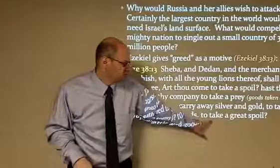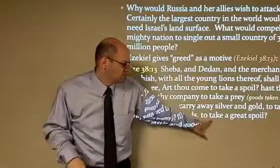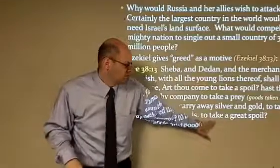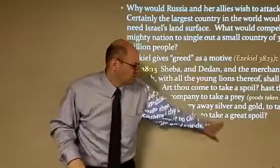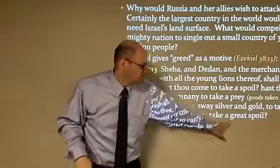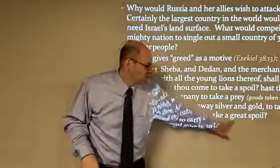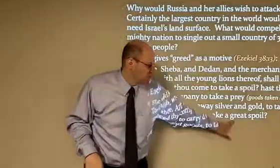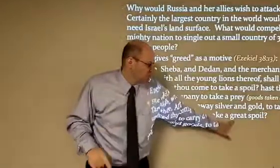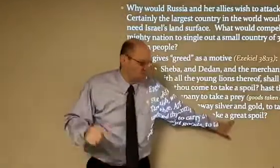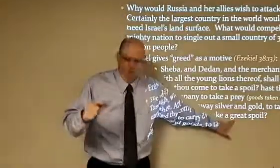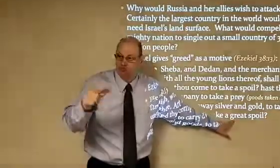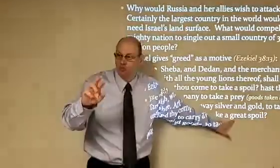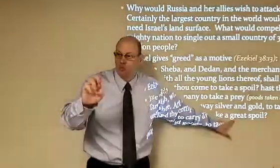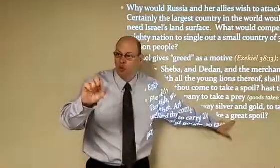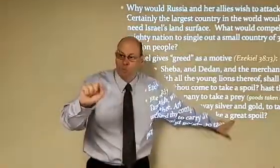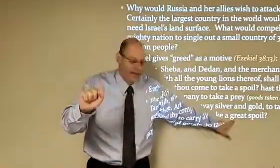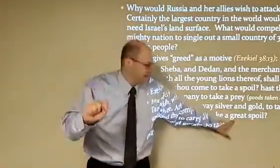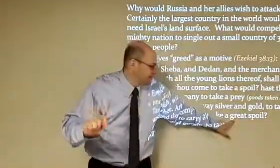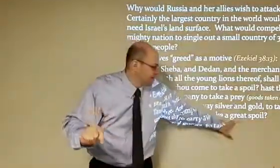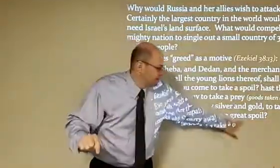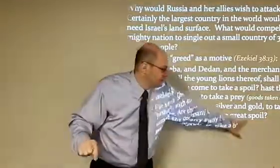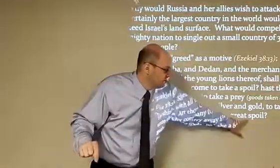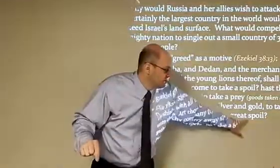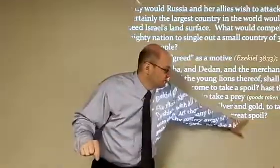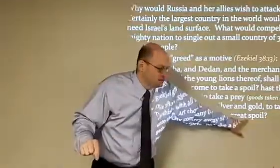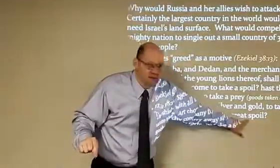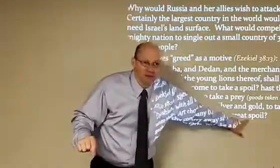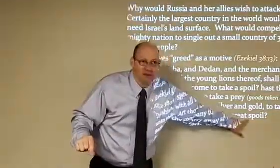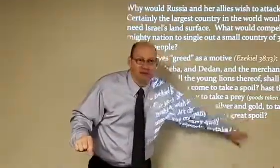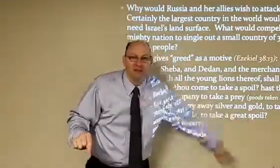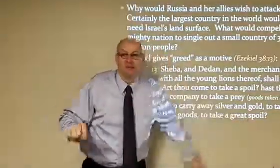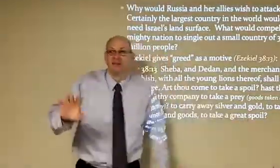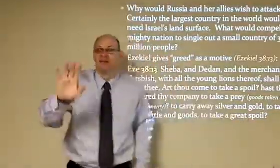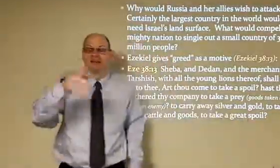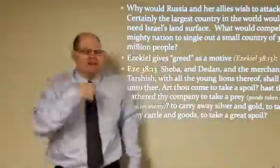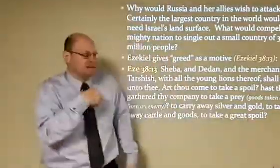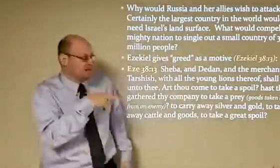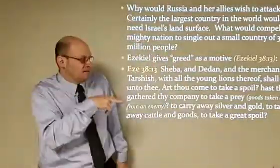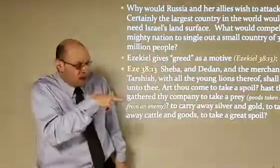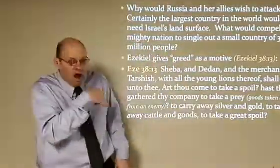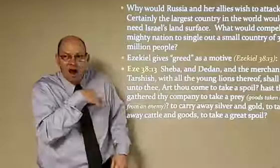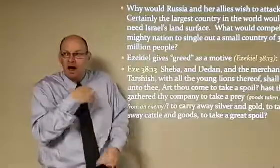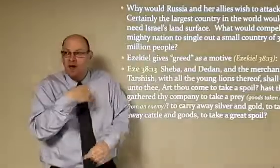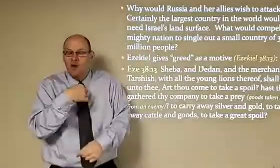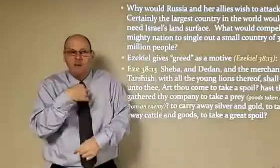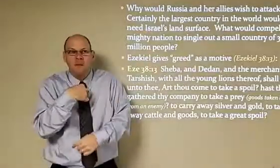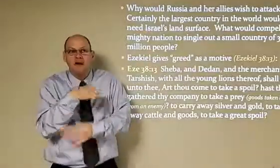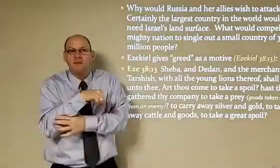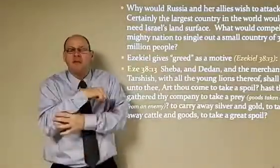it is what it is. The goods, they're materialistic things. To take a great